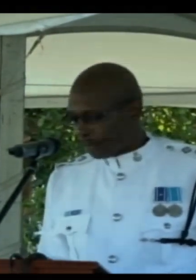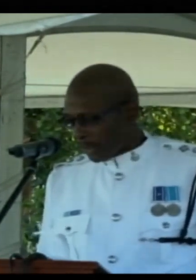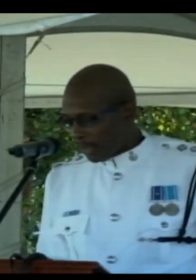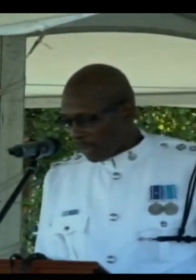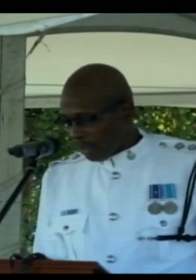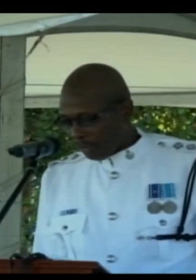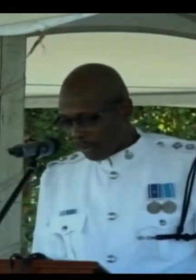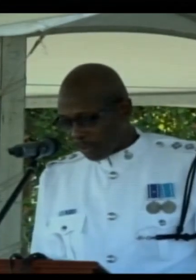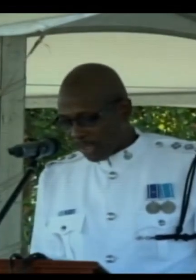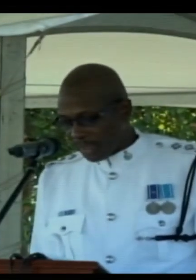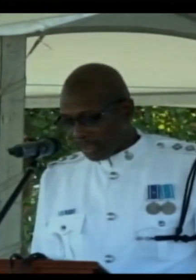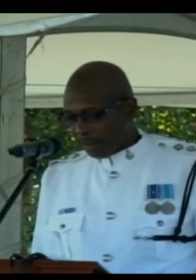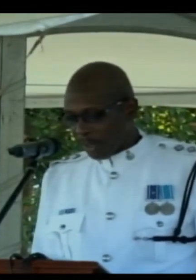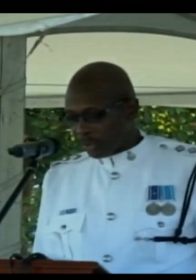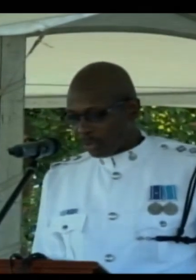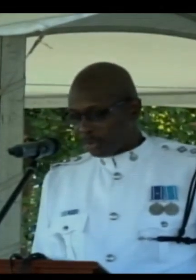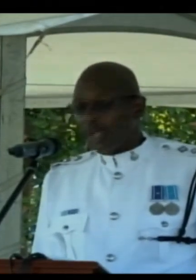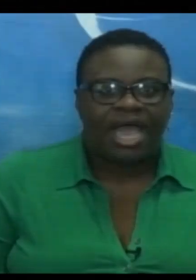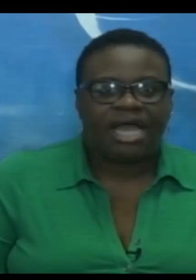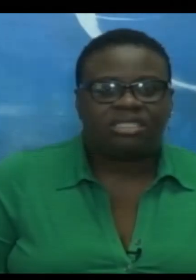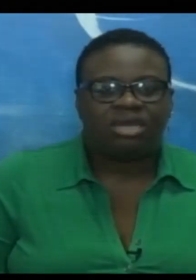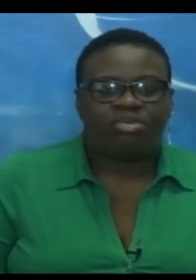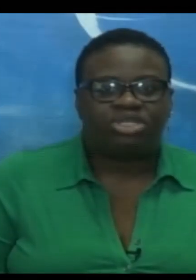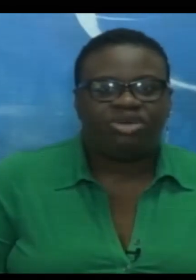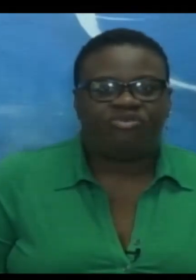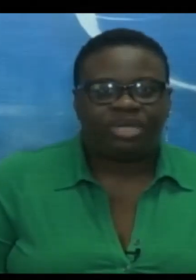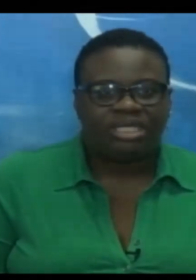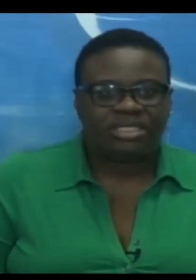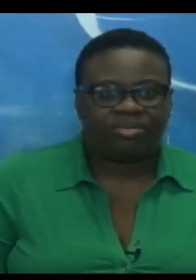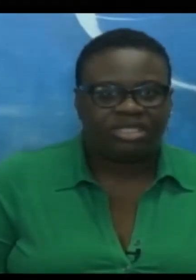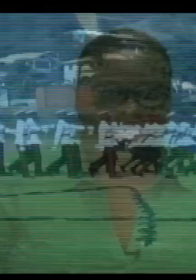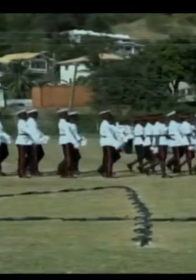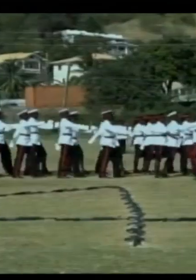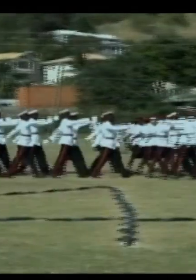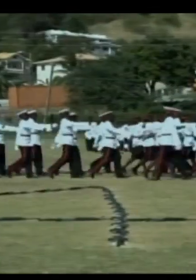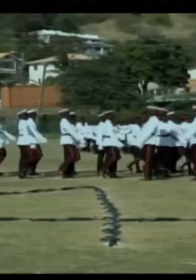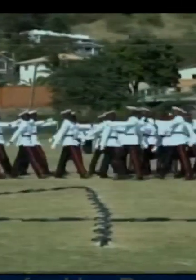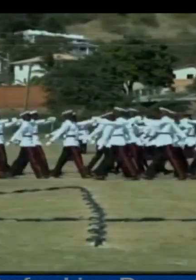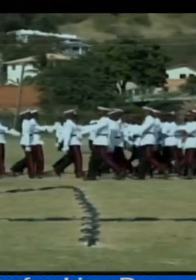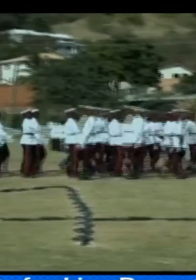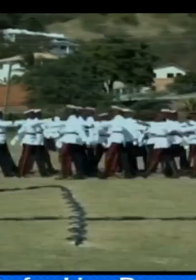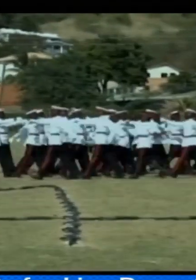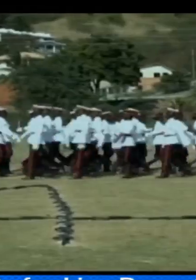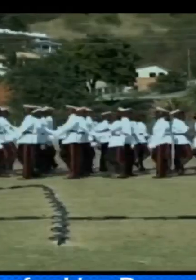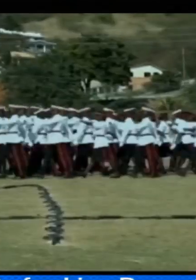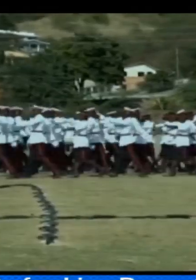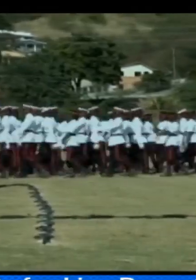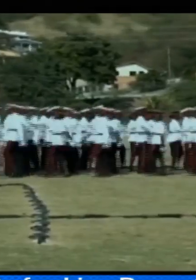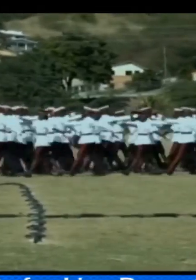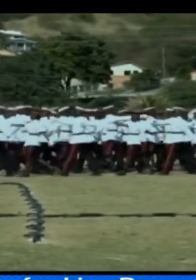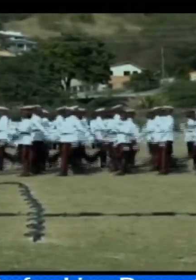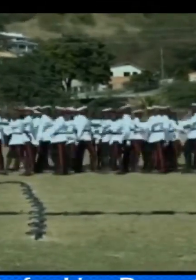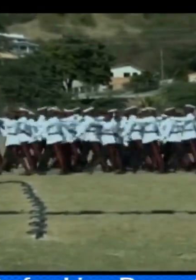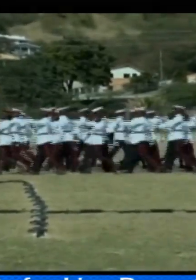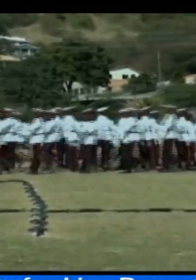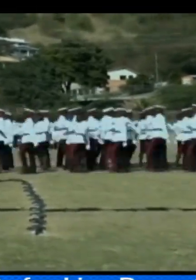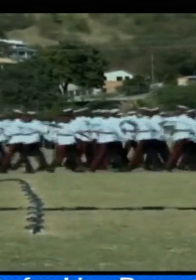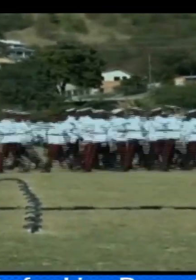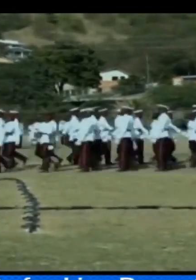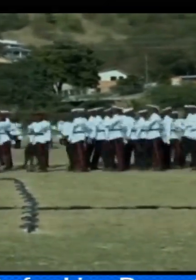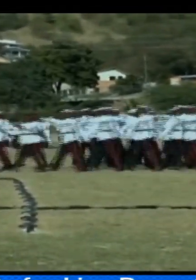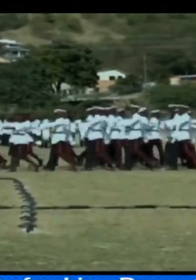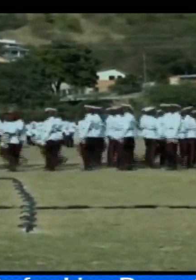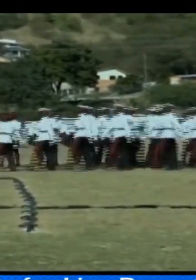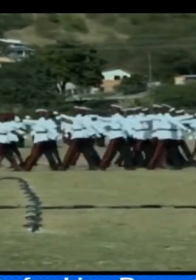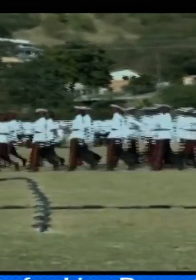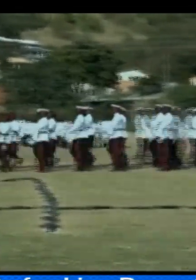convolution of the training syllabus. Acting Commissioner of Police, Mr. Edwin Martin, urges the graduates to uphold the values